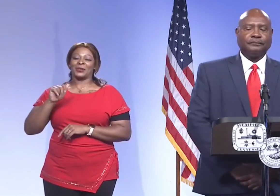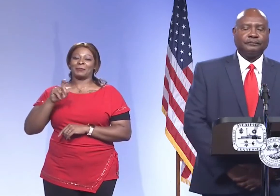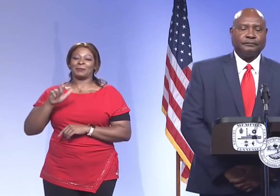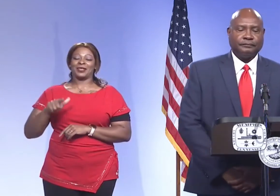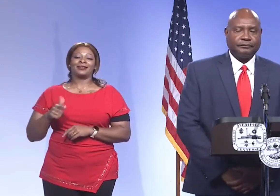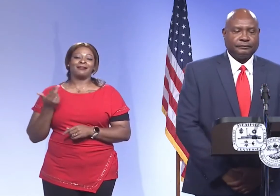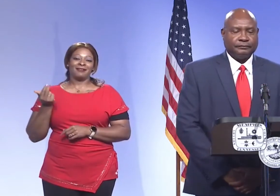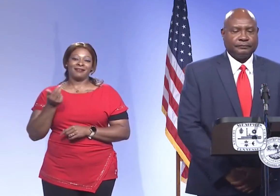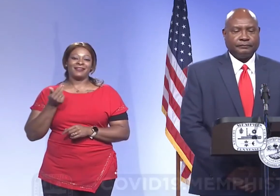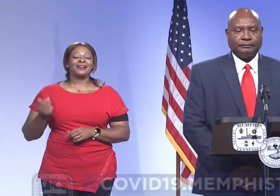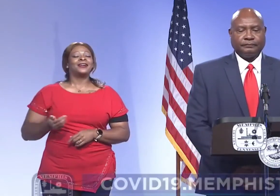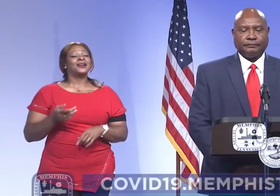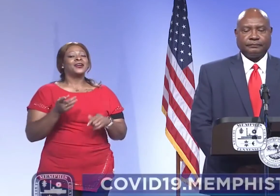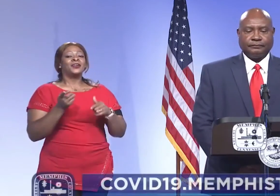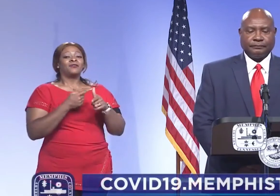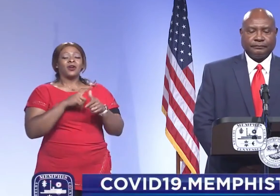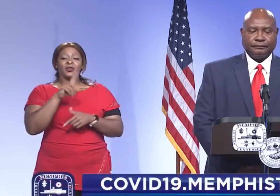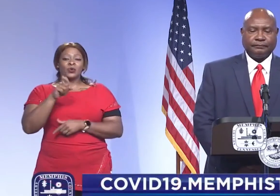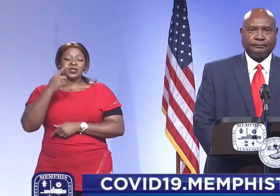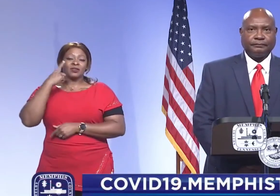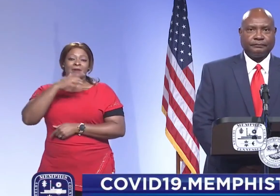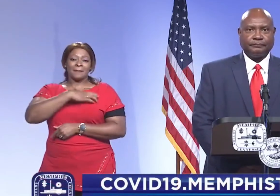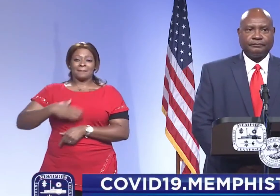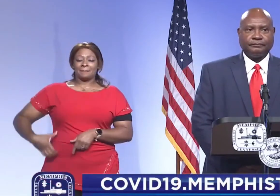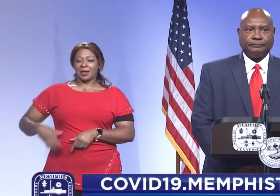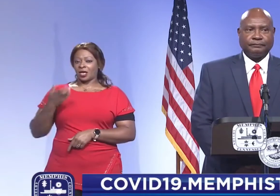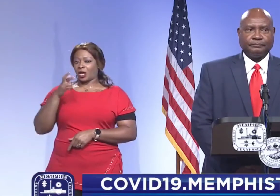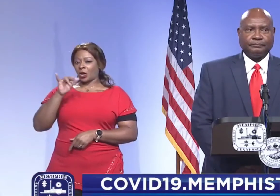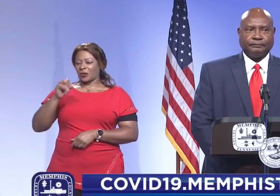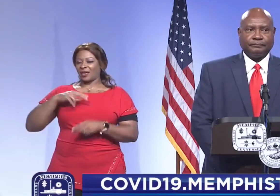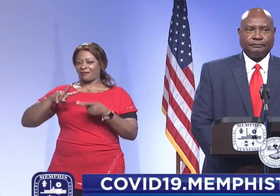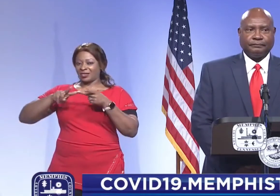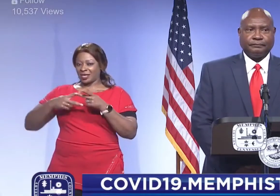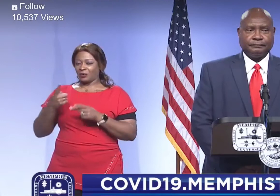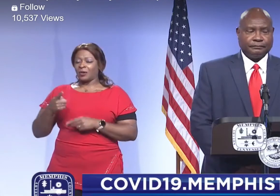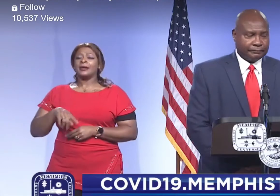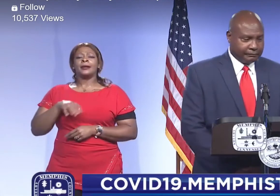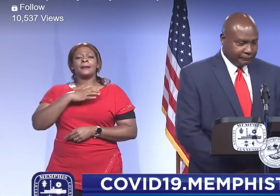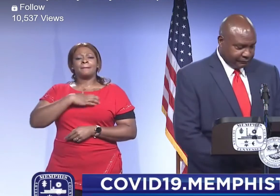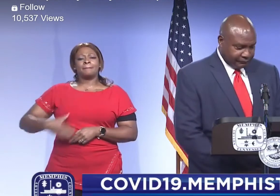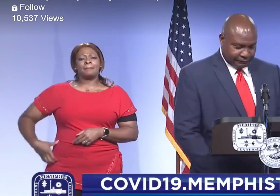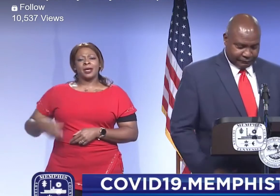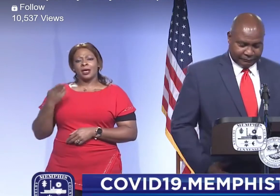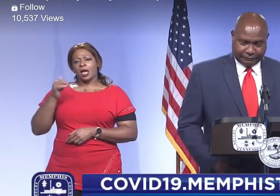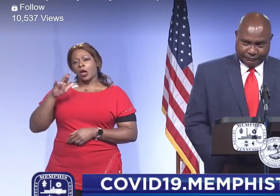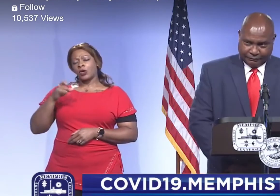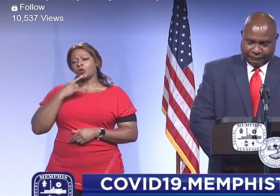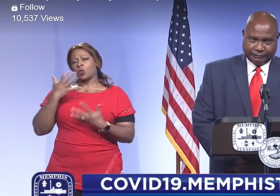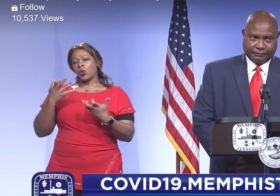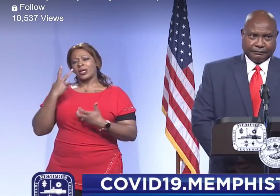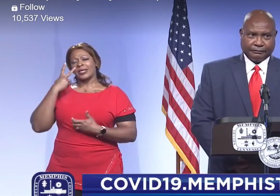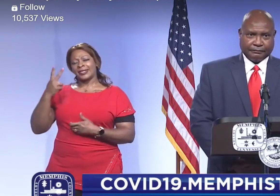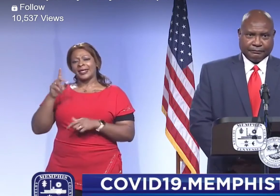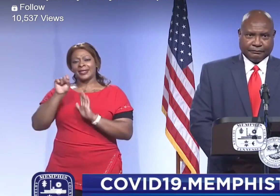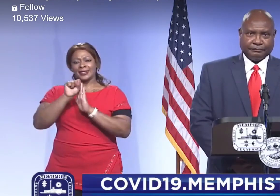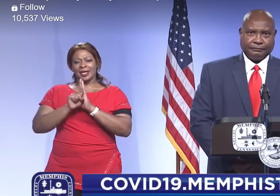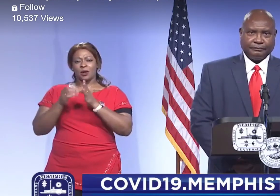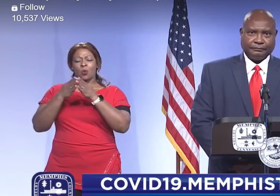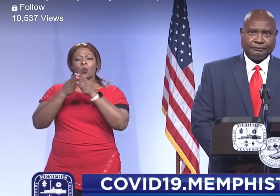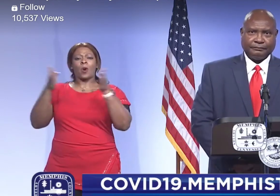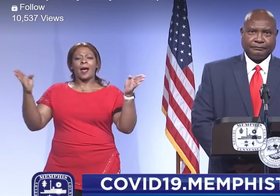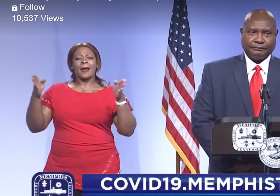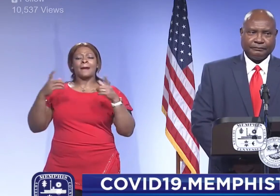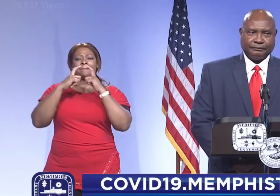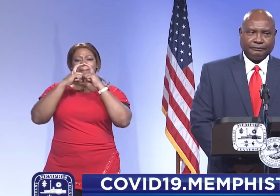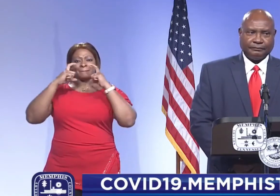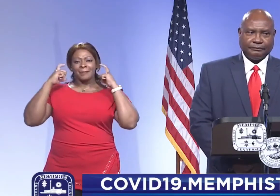To ask, my first question is for Mayor Harris, and then I have a follow-up. Mayor Harris, you said that you would like to see a statewide mask mandate,